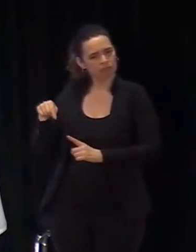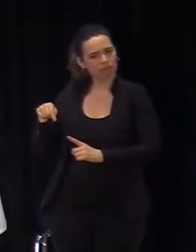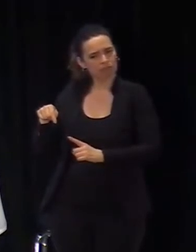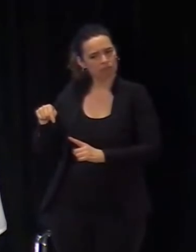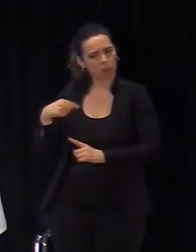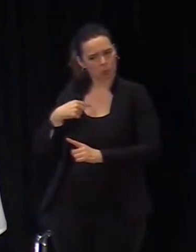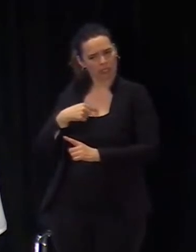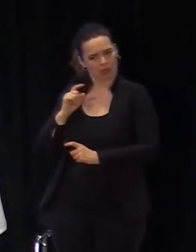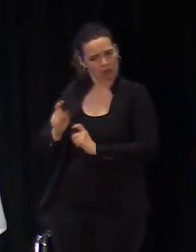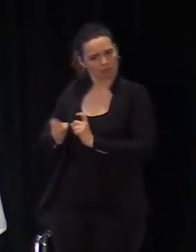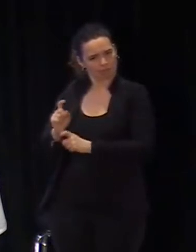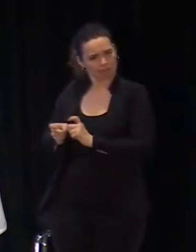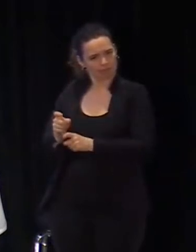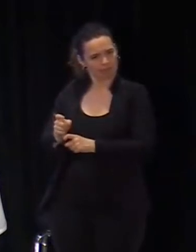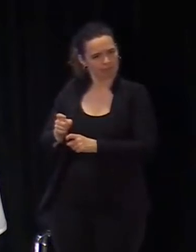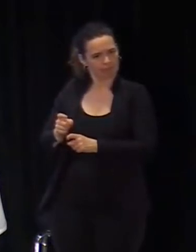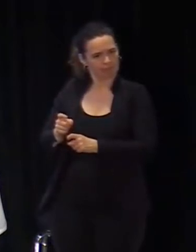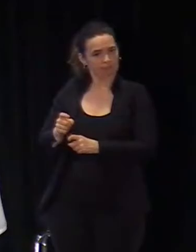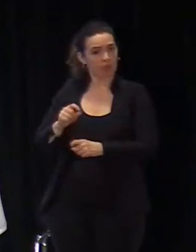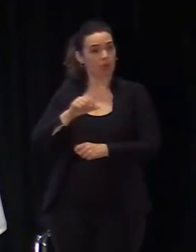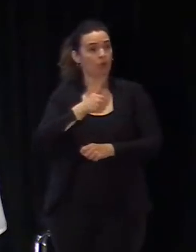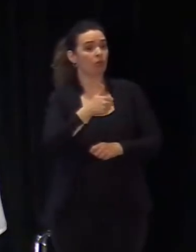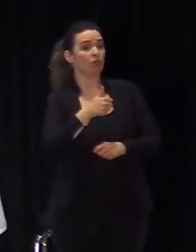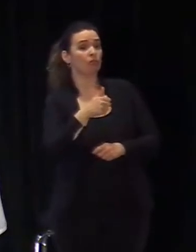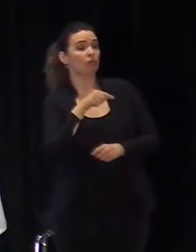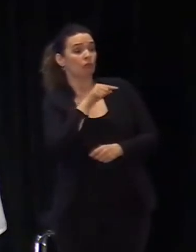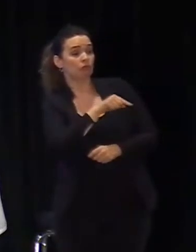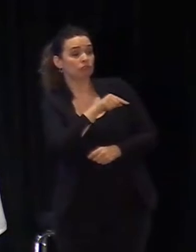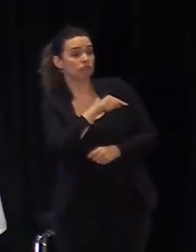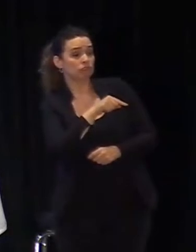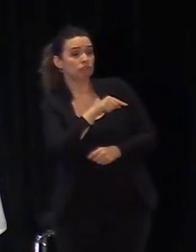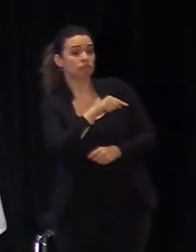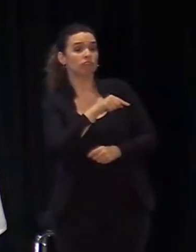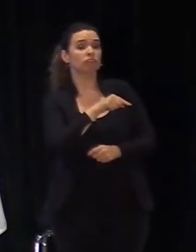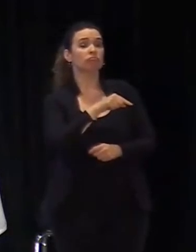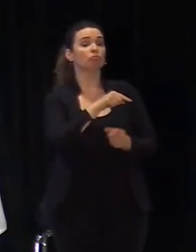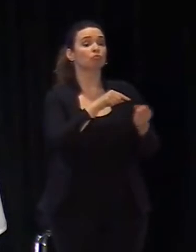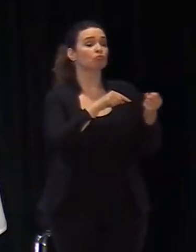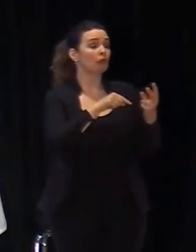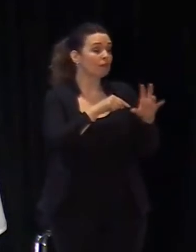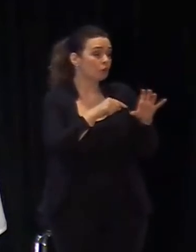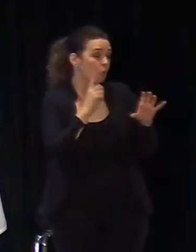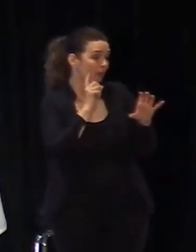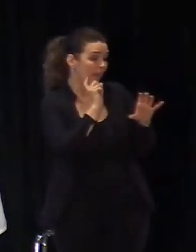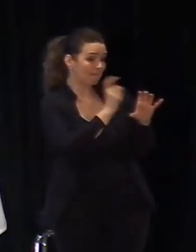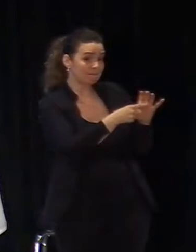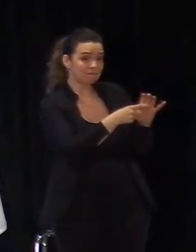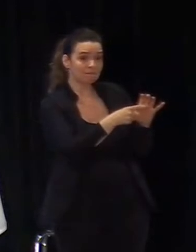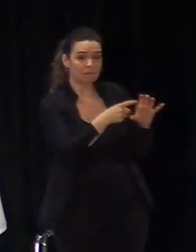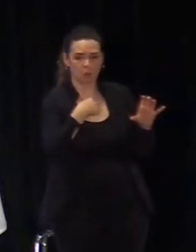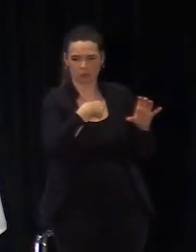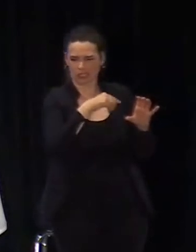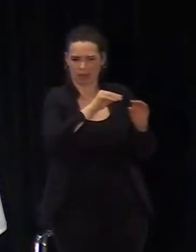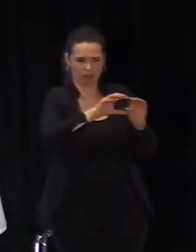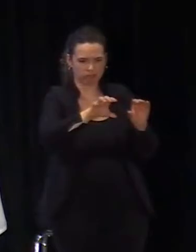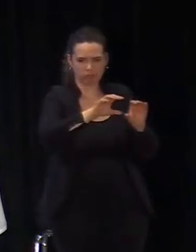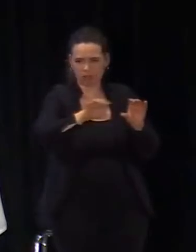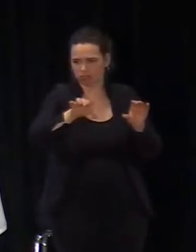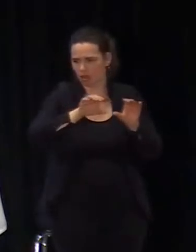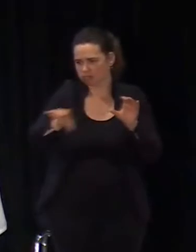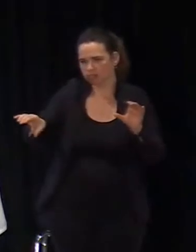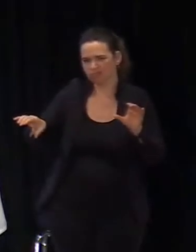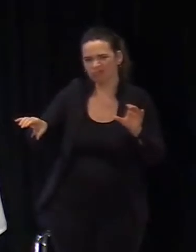will be a separate section. We'll probably dedicate some more of the 1200 to the immunocompromised as well, depending on how much that